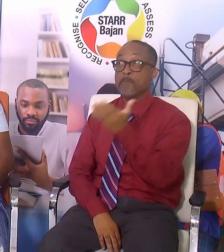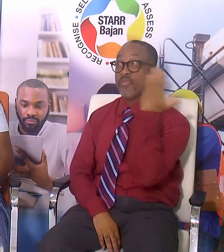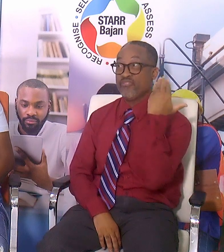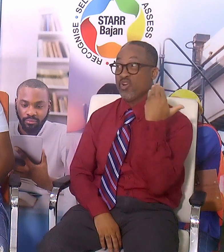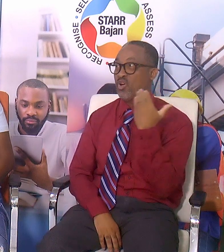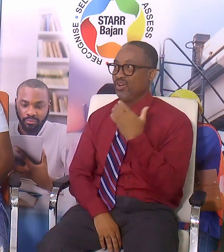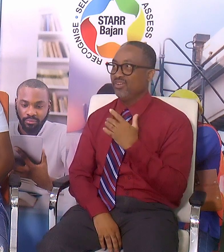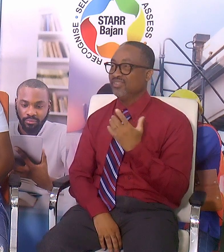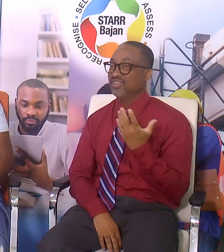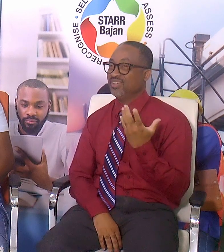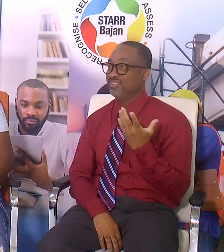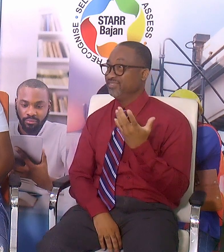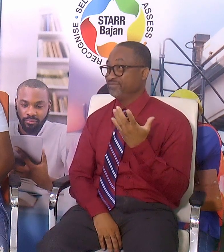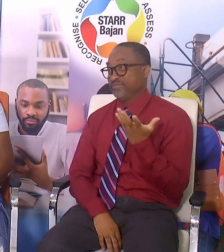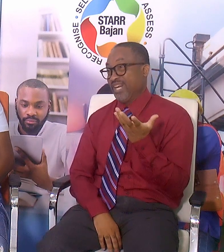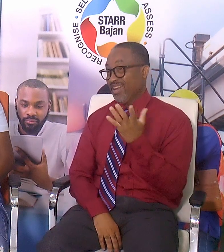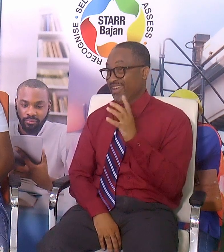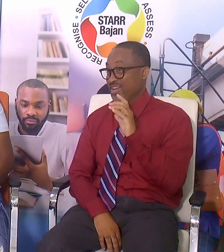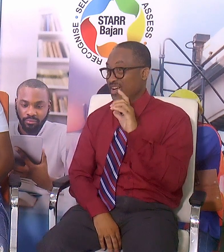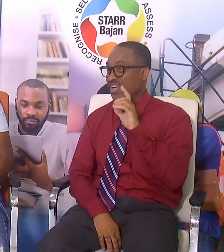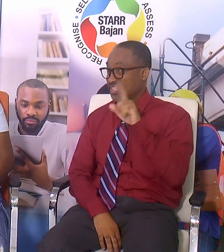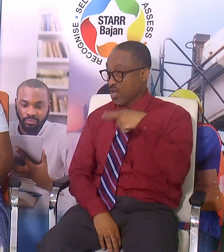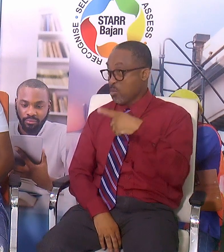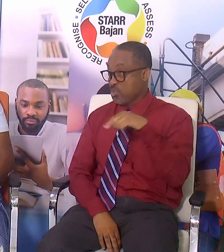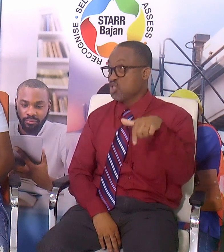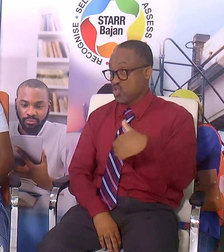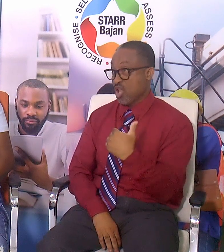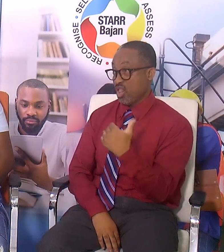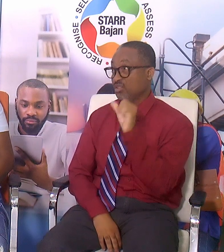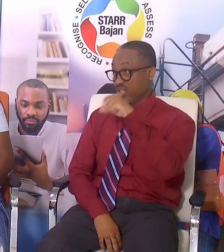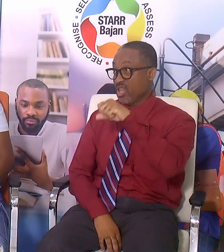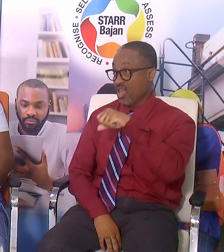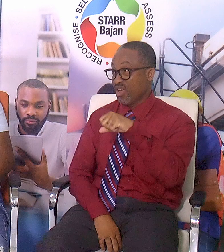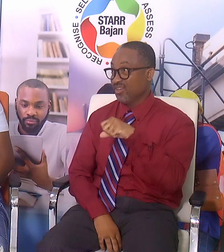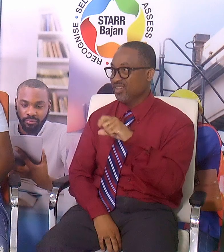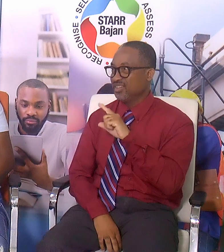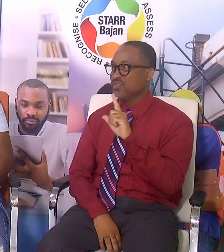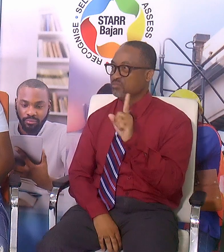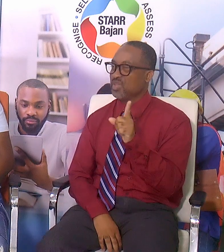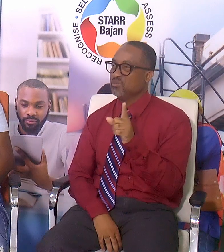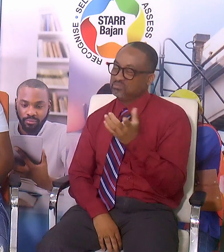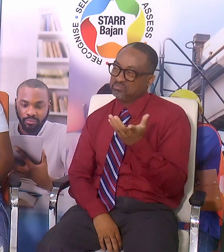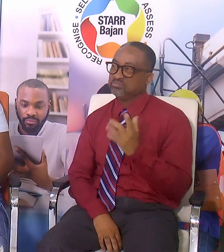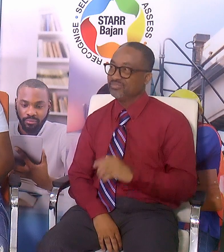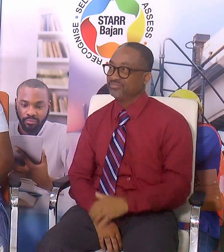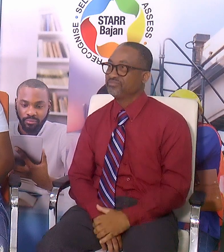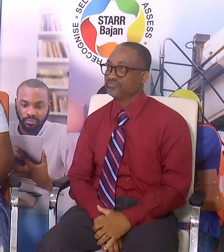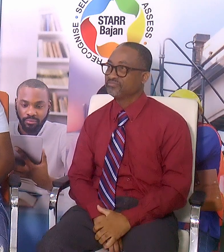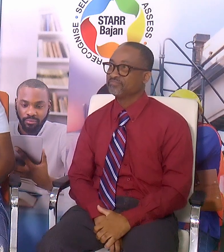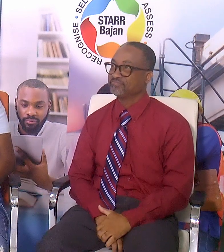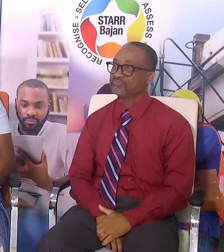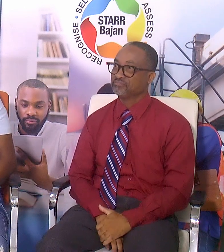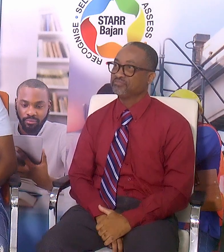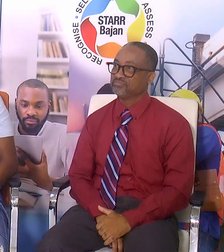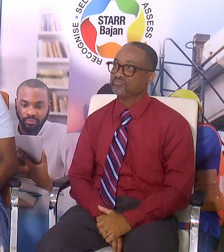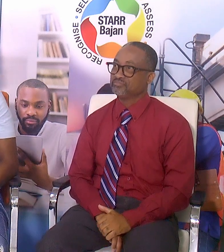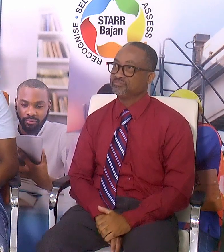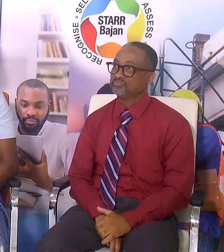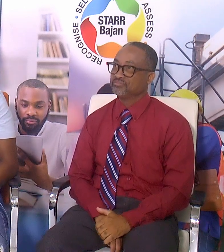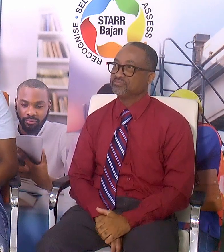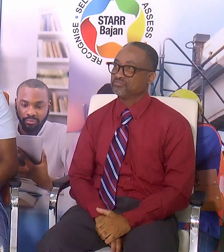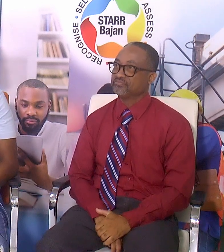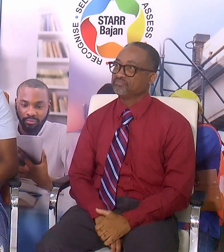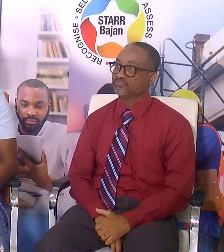to understand what someone's trying to say to me. But I know that's a challenge. That really is a